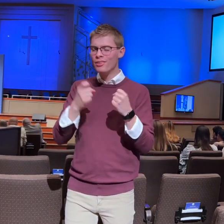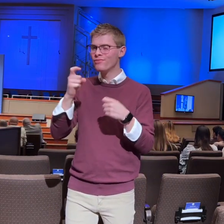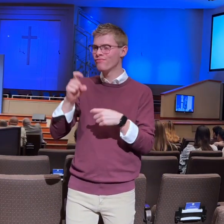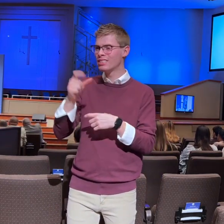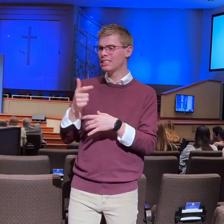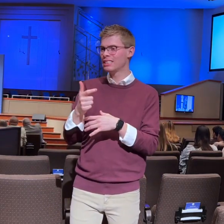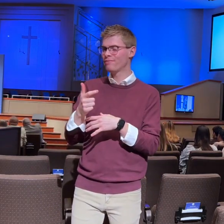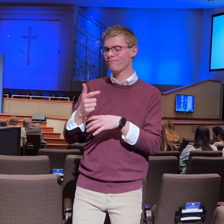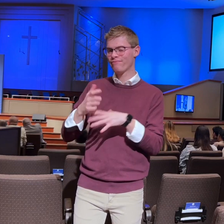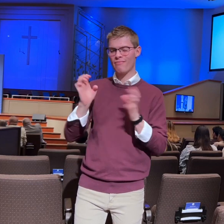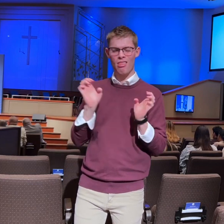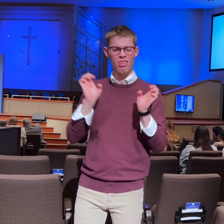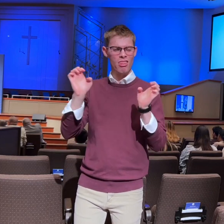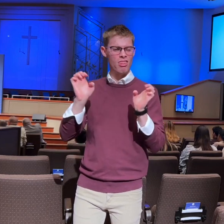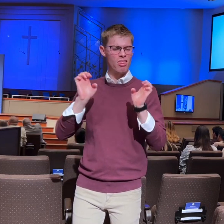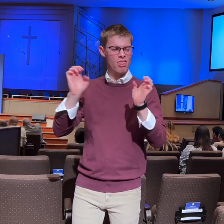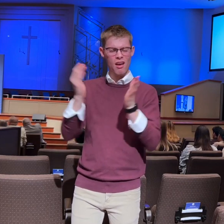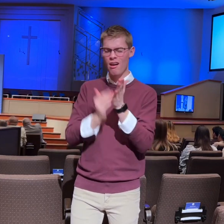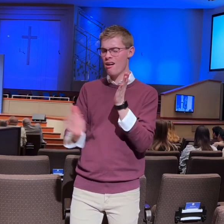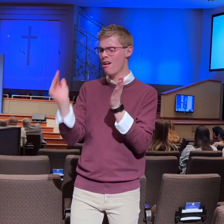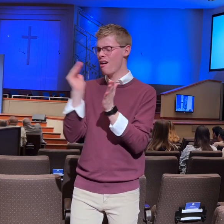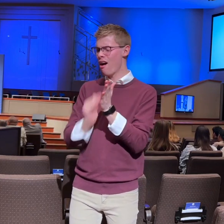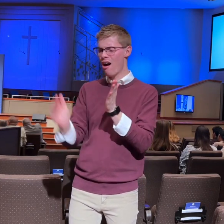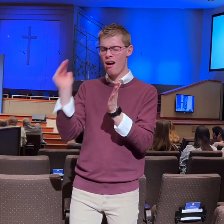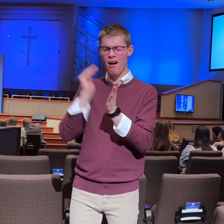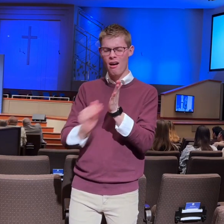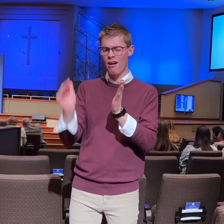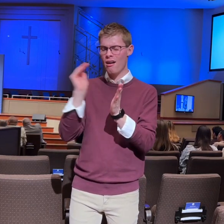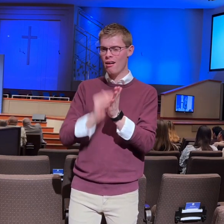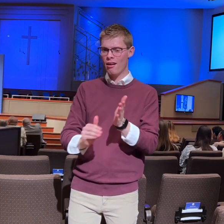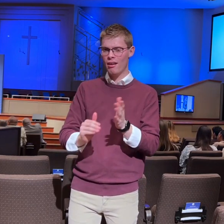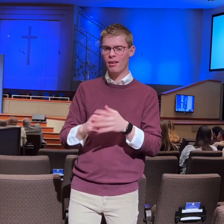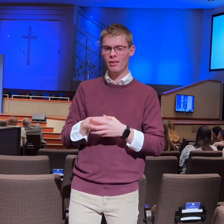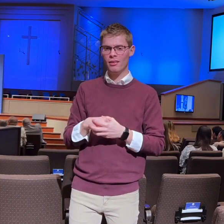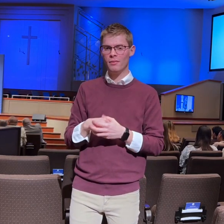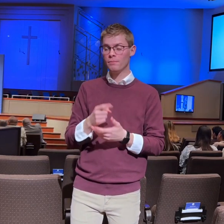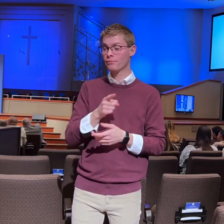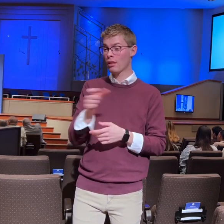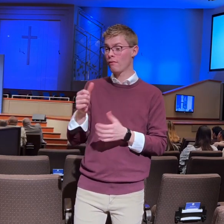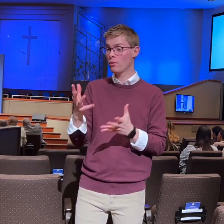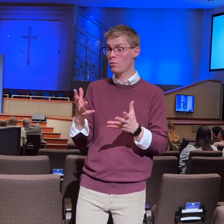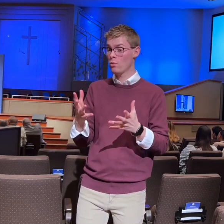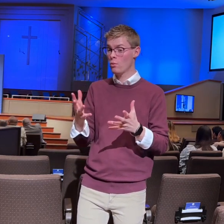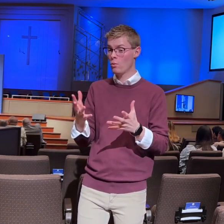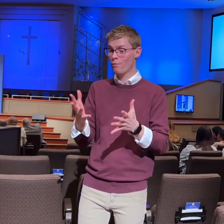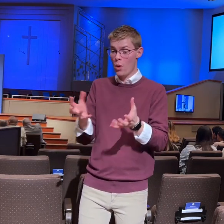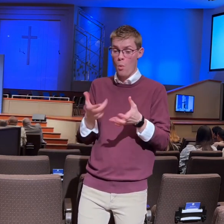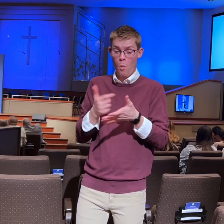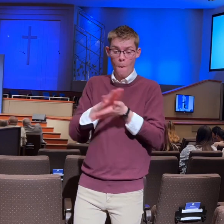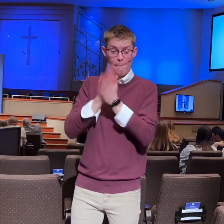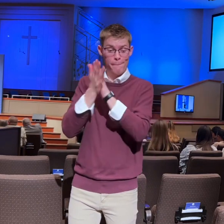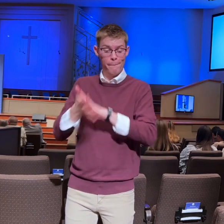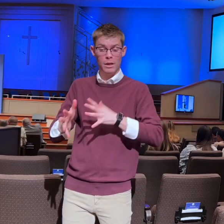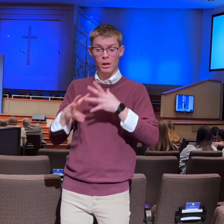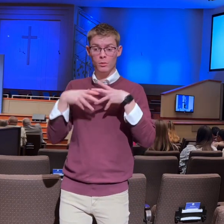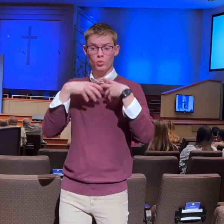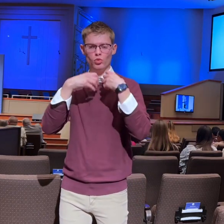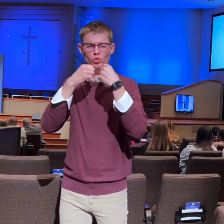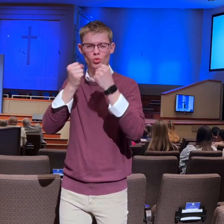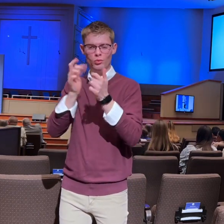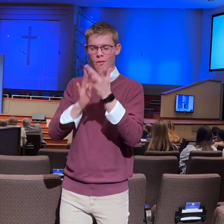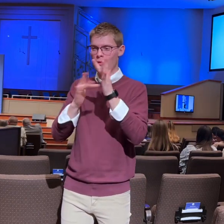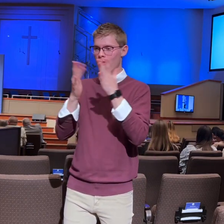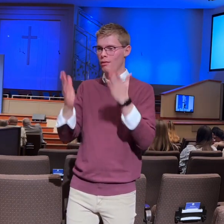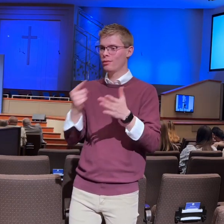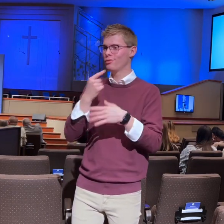If you want to be a strong Christian, you better stay in the word. You better keep exercising daily